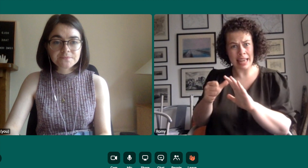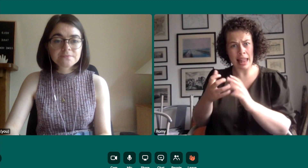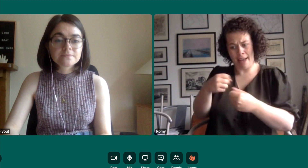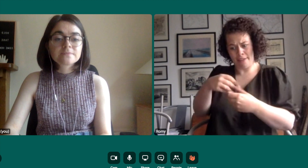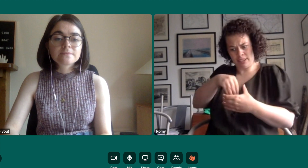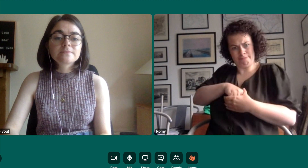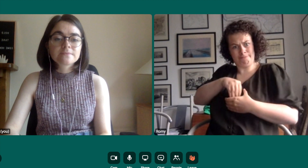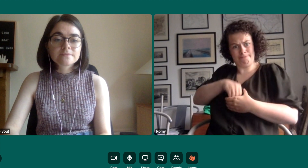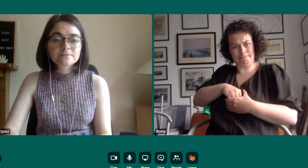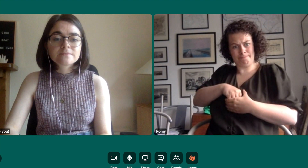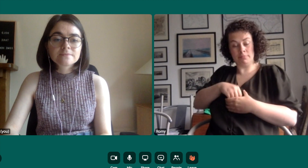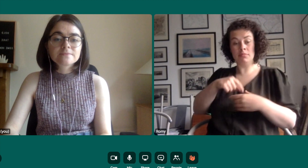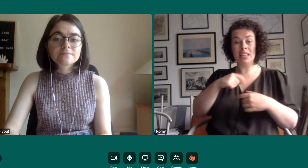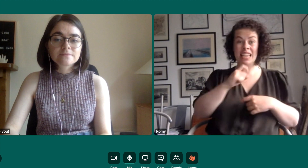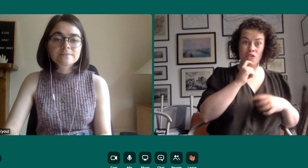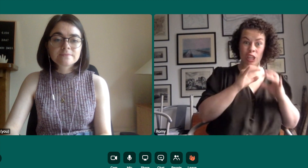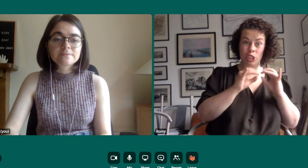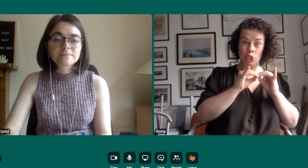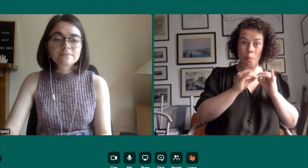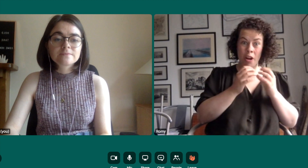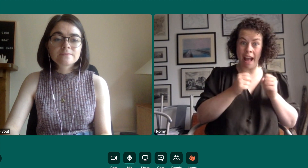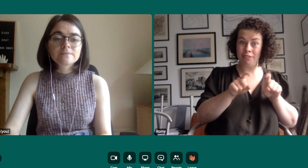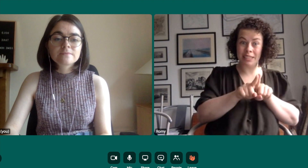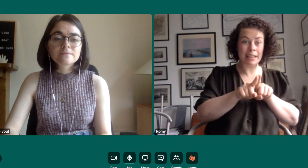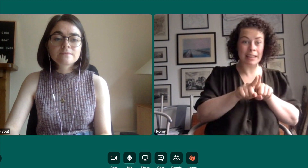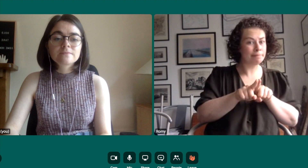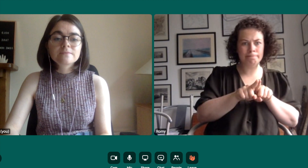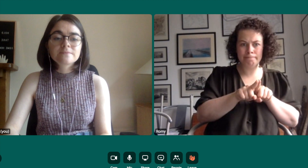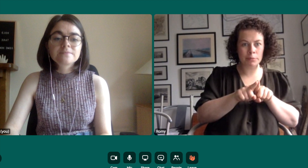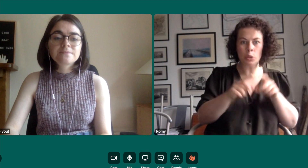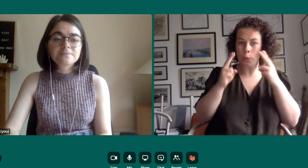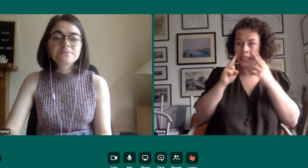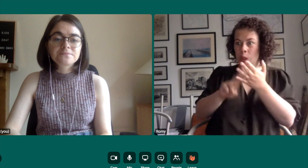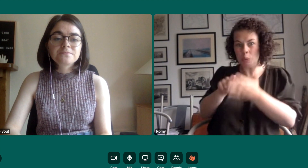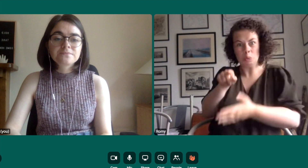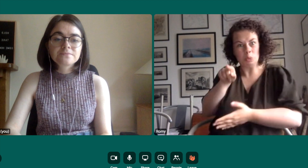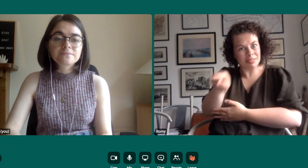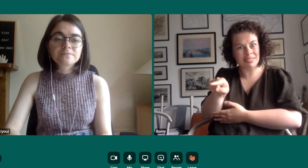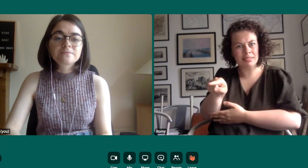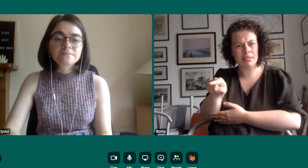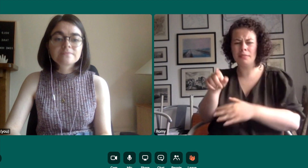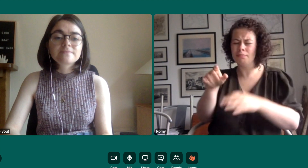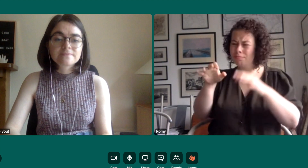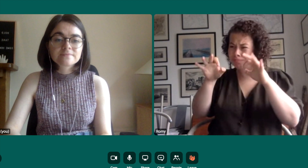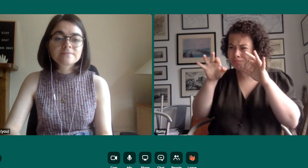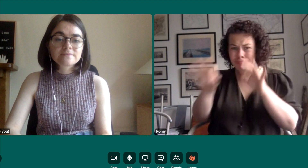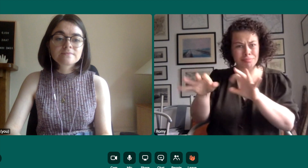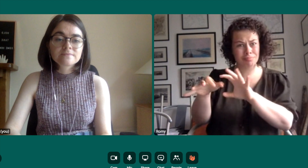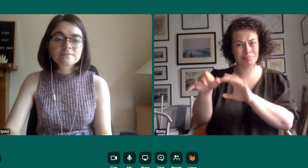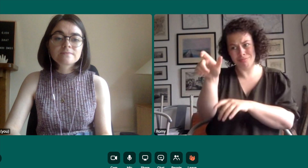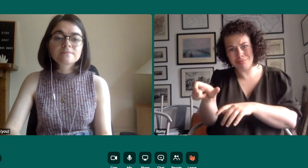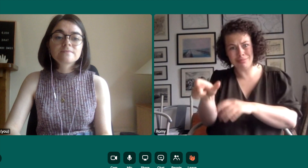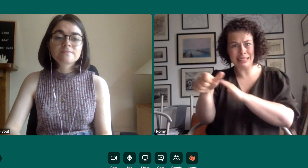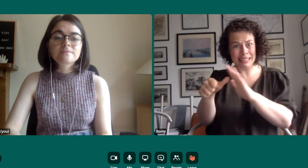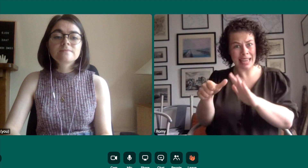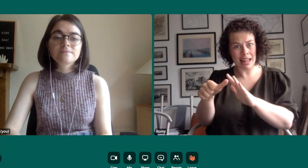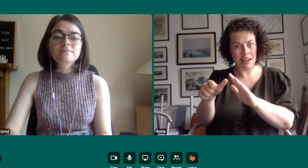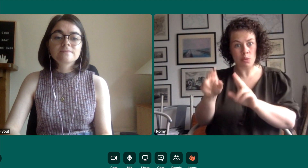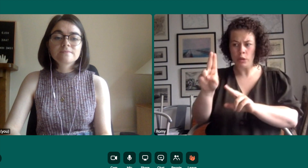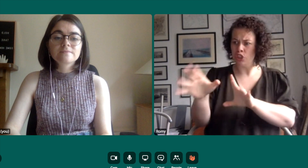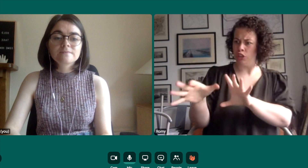something that we need to be using and promoting more. They are phenomenal colleagues and we shouldn't be intimidated by that.